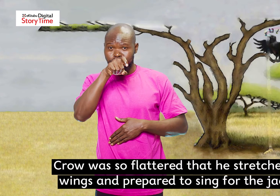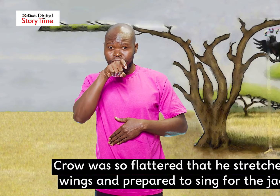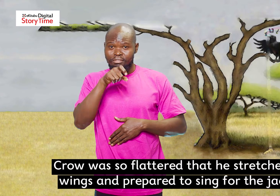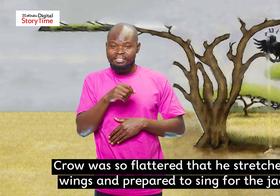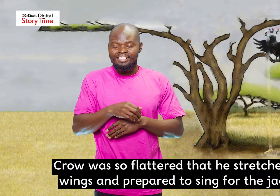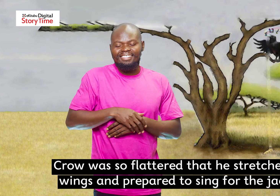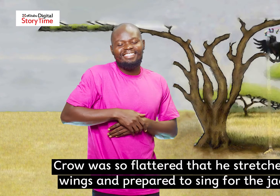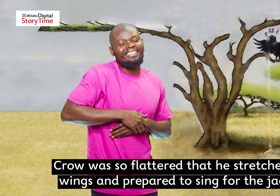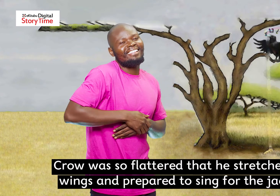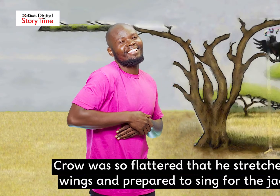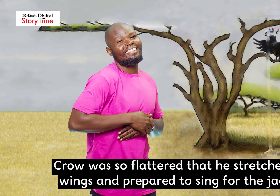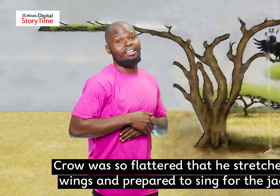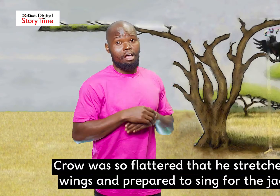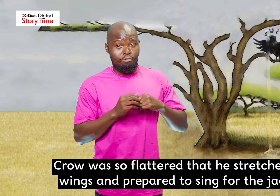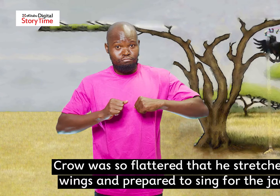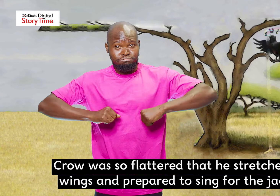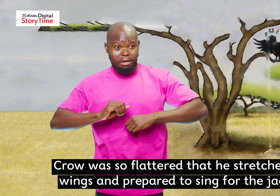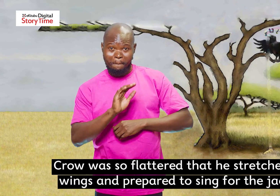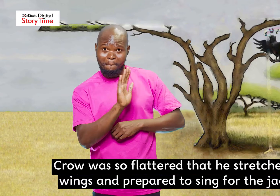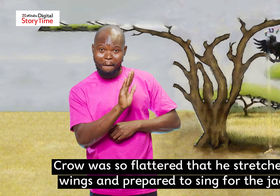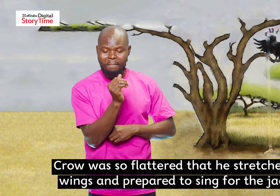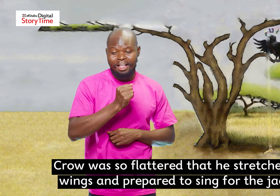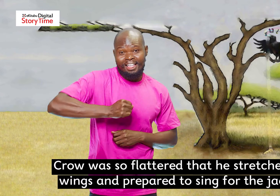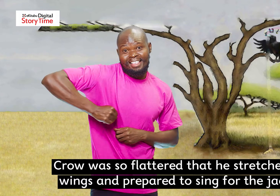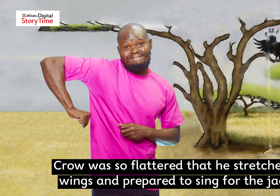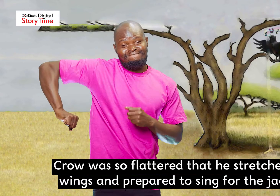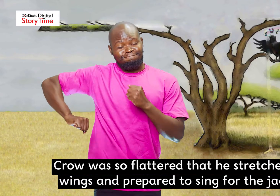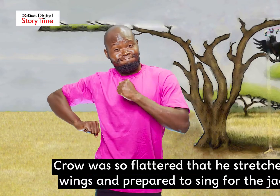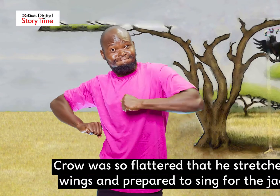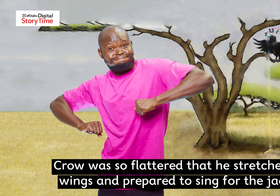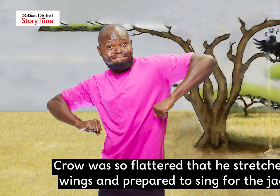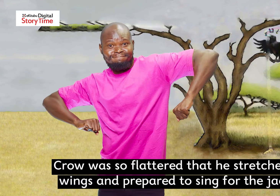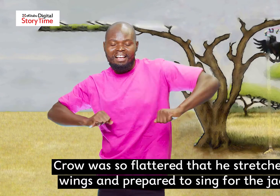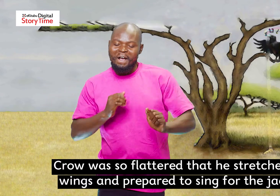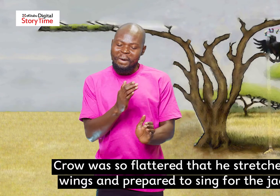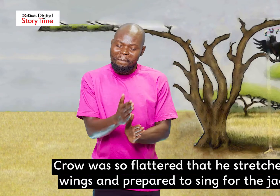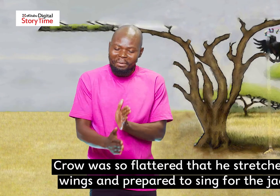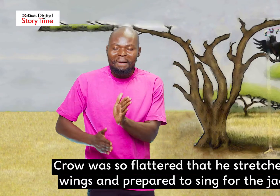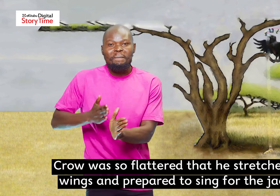Crow was so flattered that he stretched his wings and prepared to sing for the Jackal.